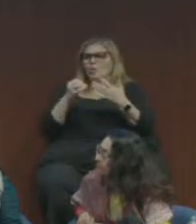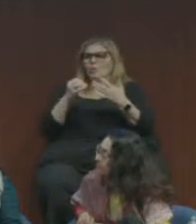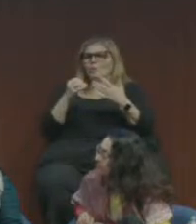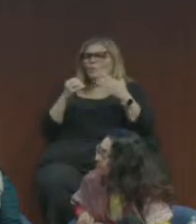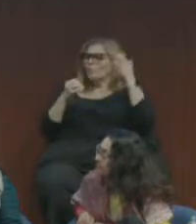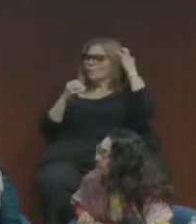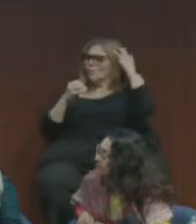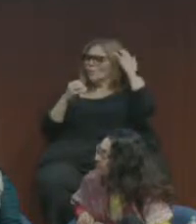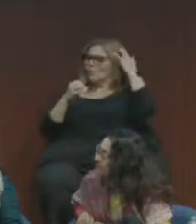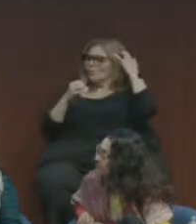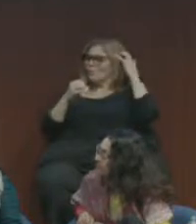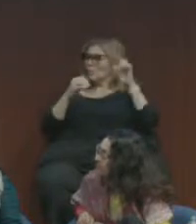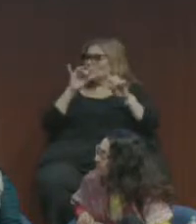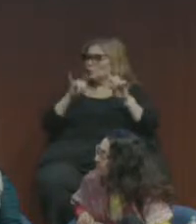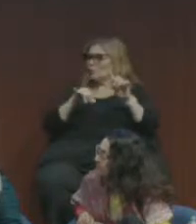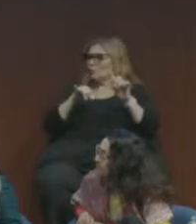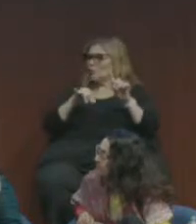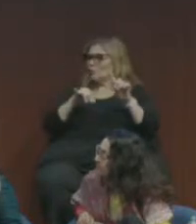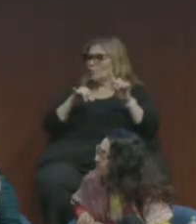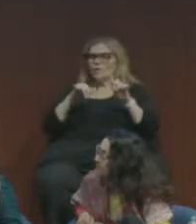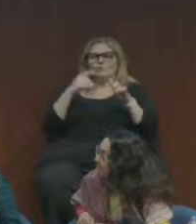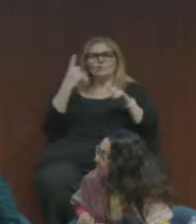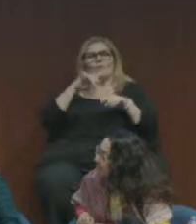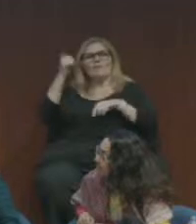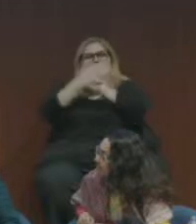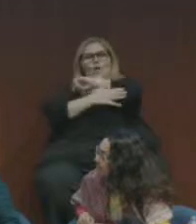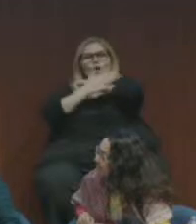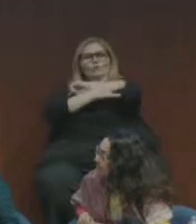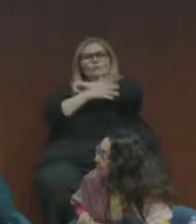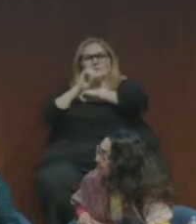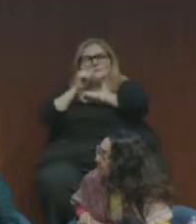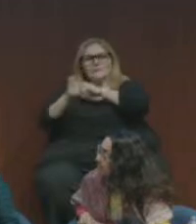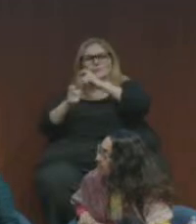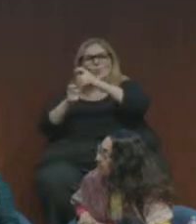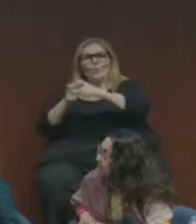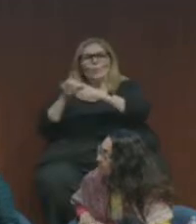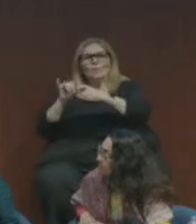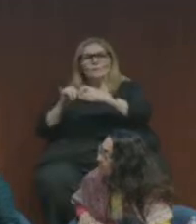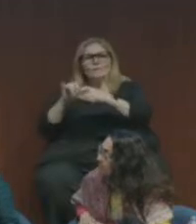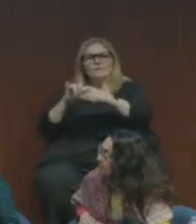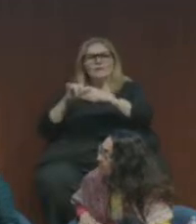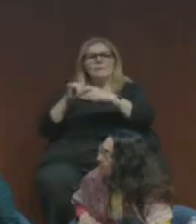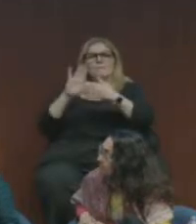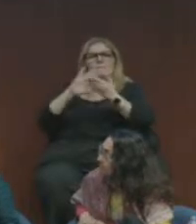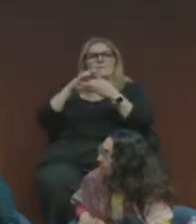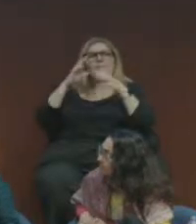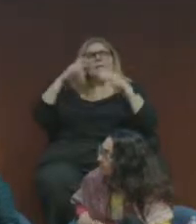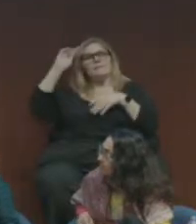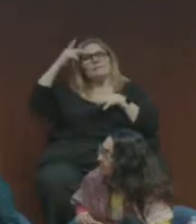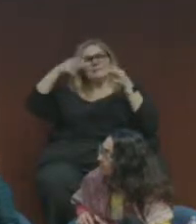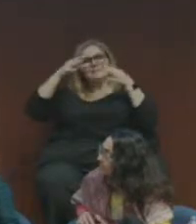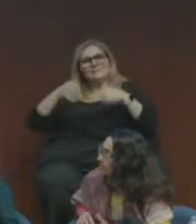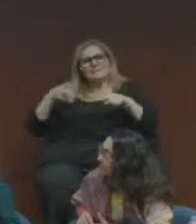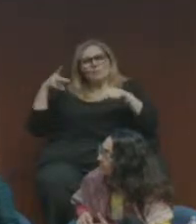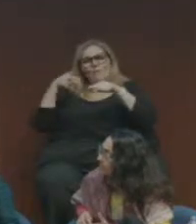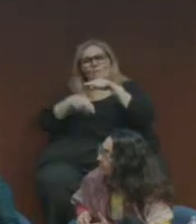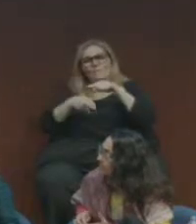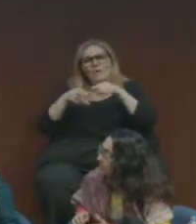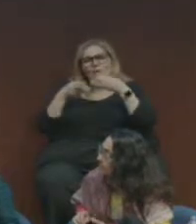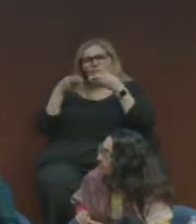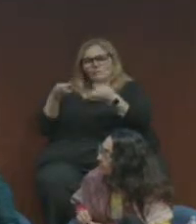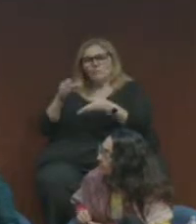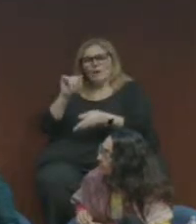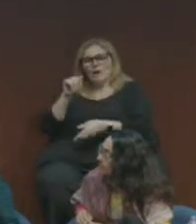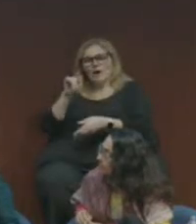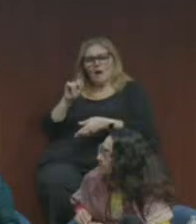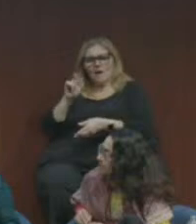the UNRWA has countries has made a political decision to cut funding to UNRWA, what